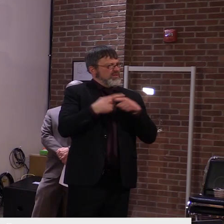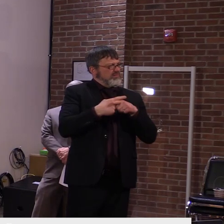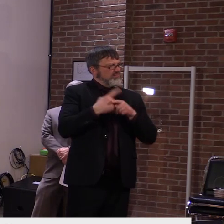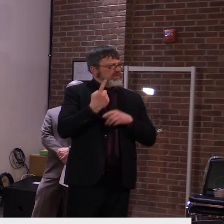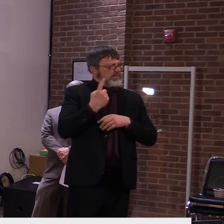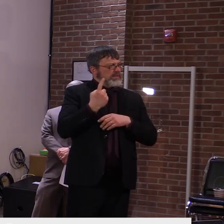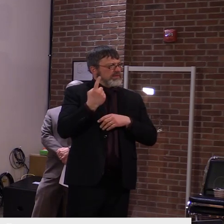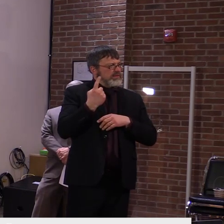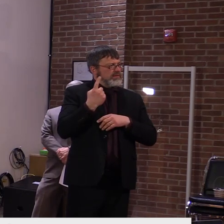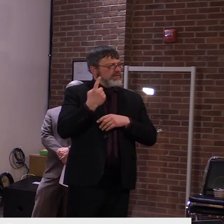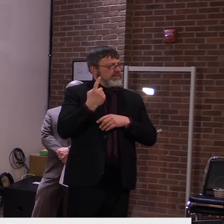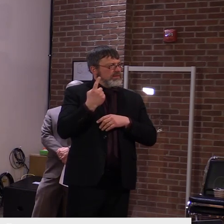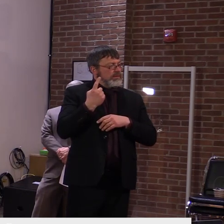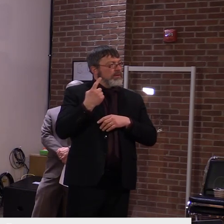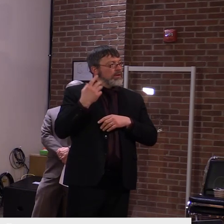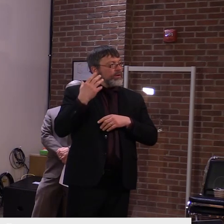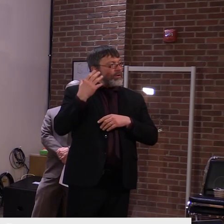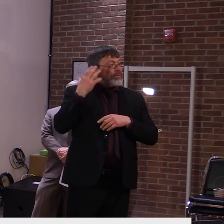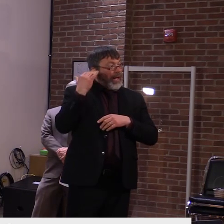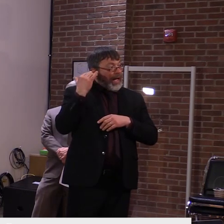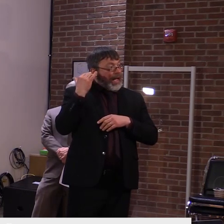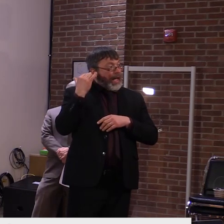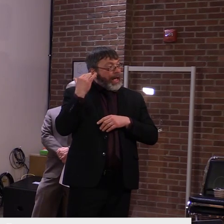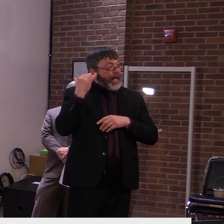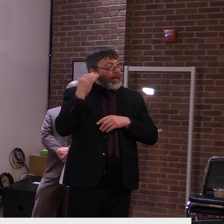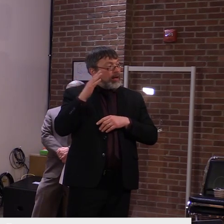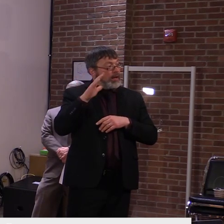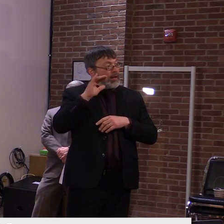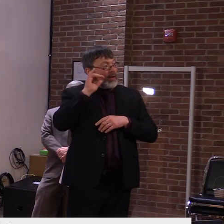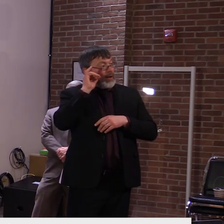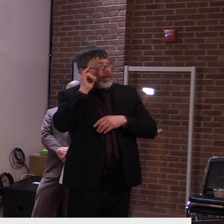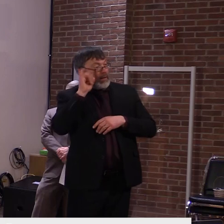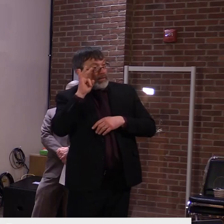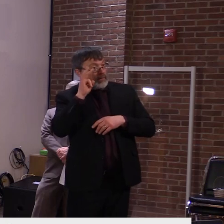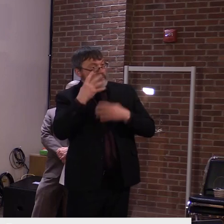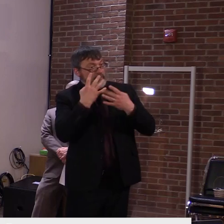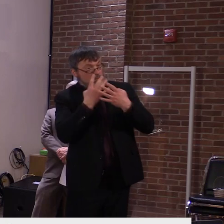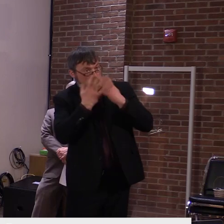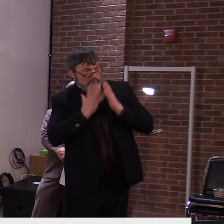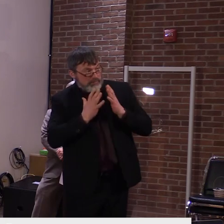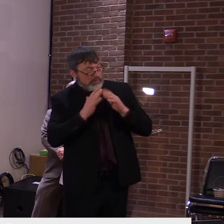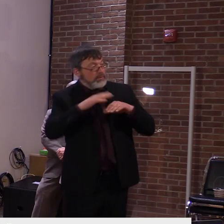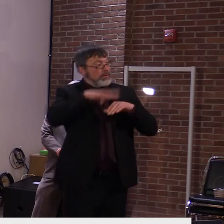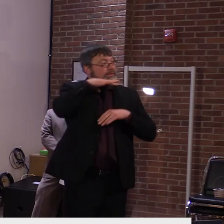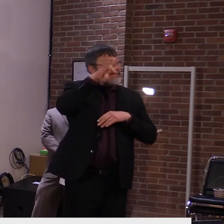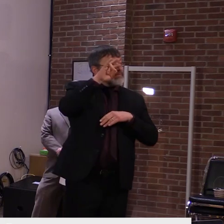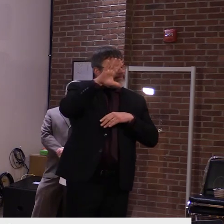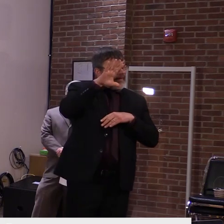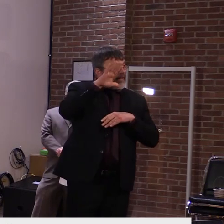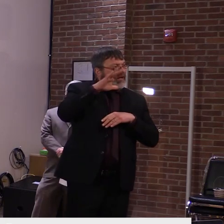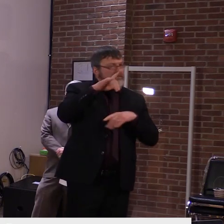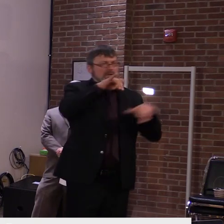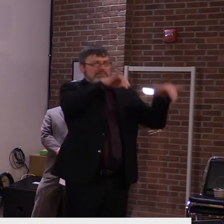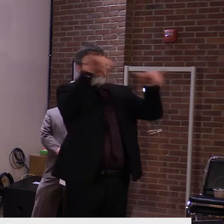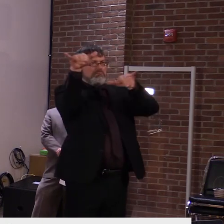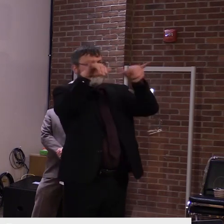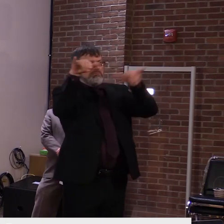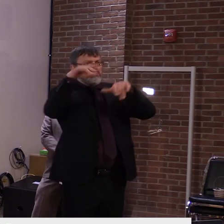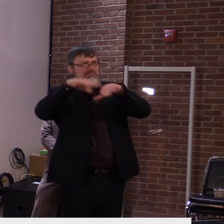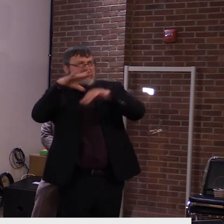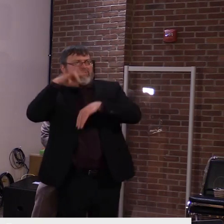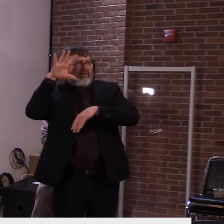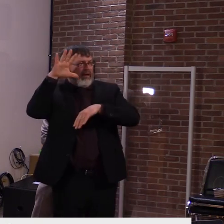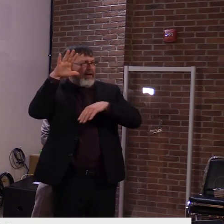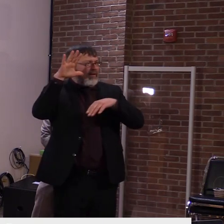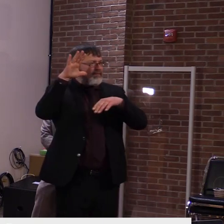in every category, every situation, every profession, we have dozens and dozens and dozens of people who want to be put in